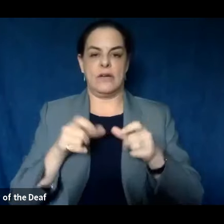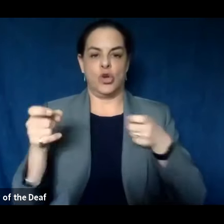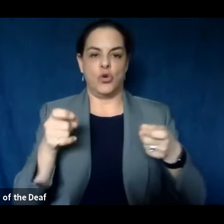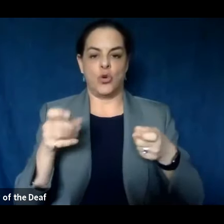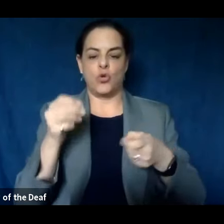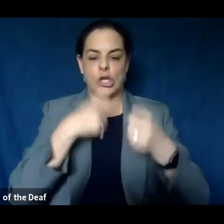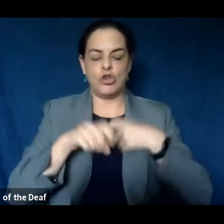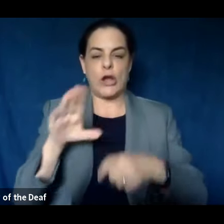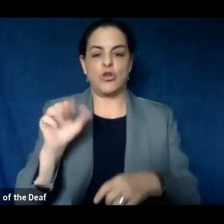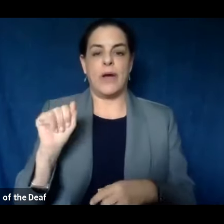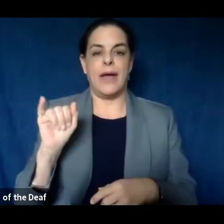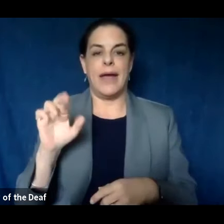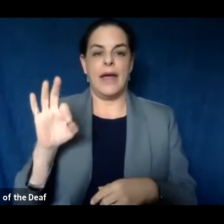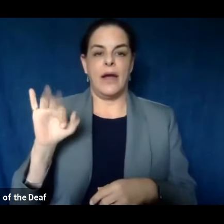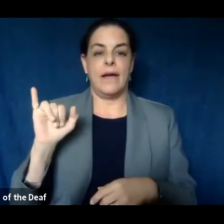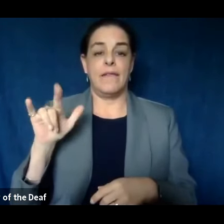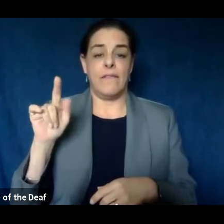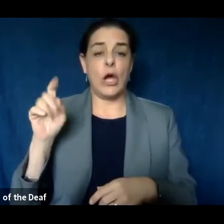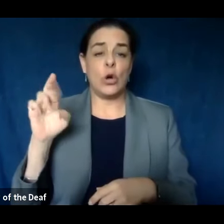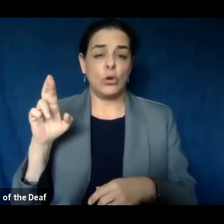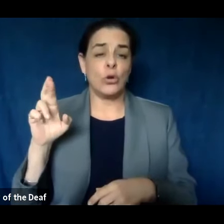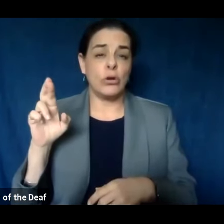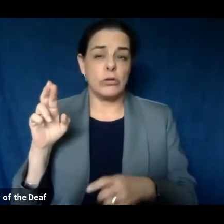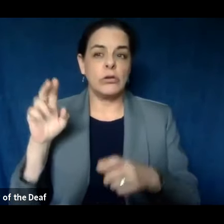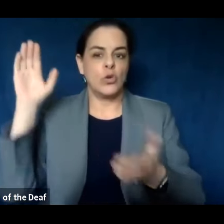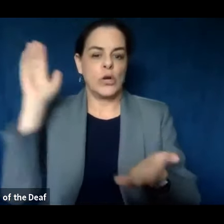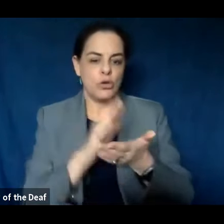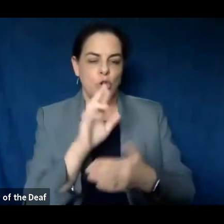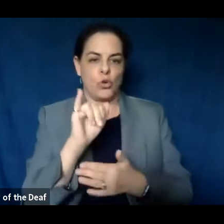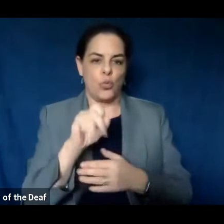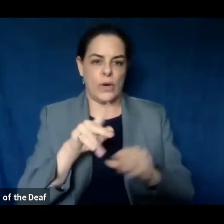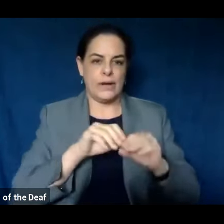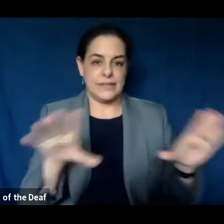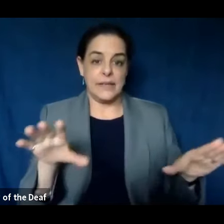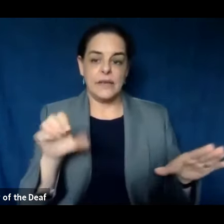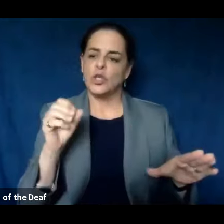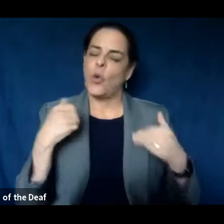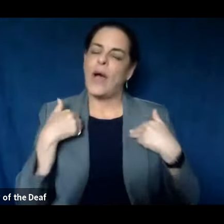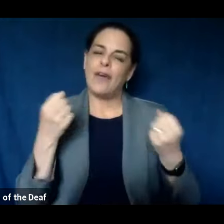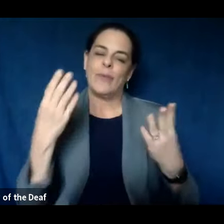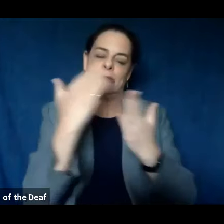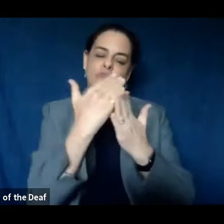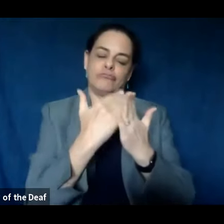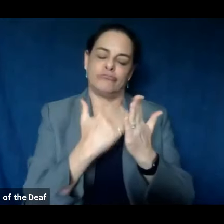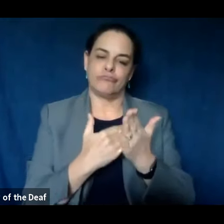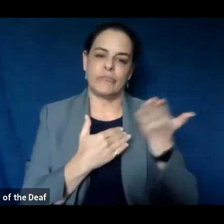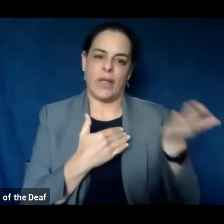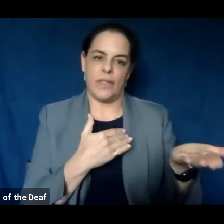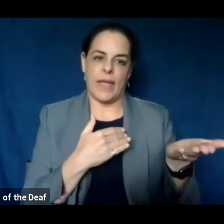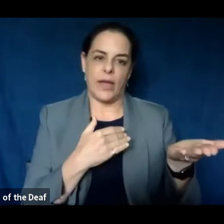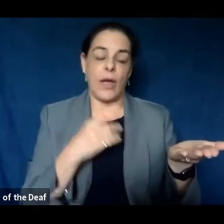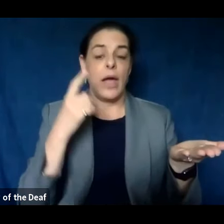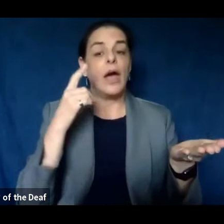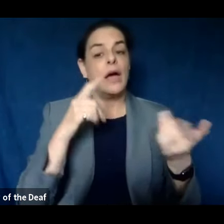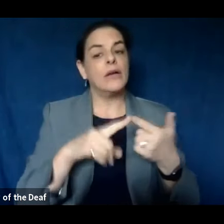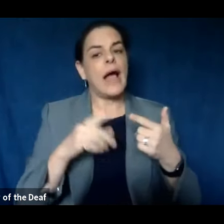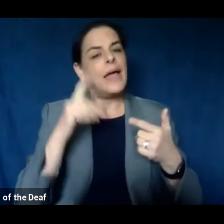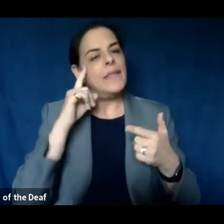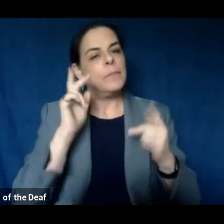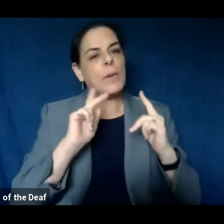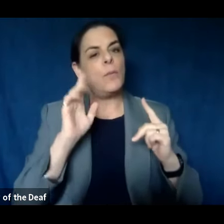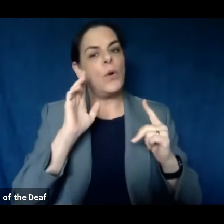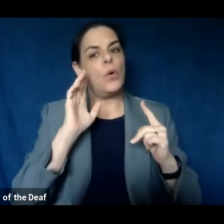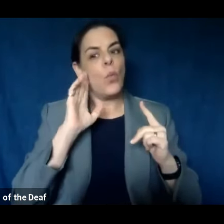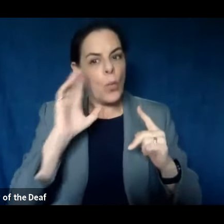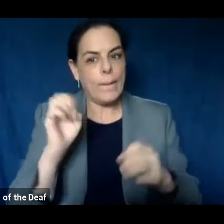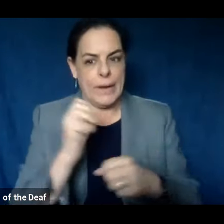your air filters to reduce those risks. So there's lots of guidance there, and I believe people will be safe. We're